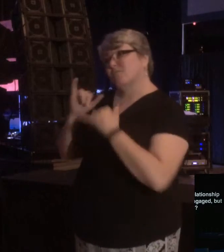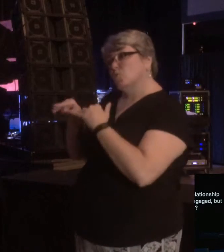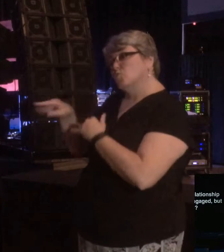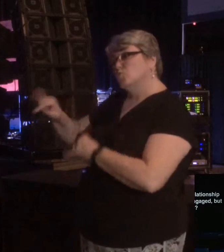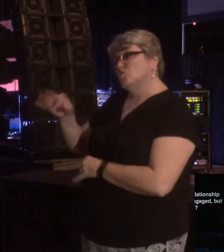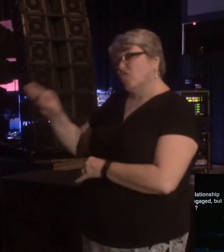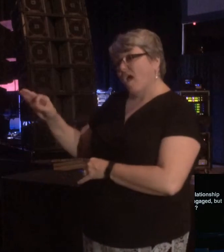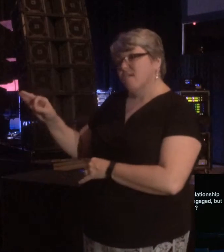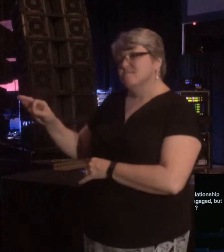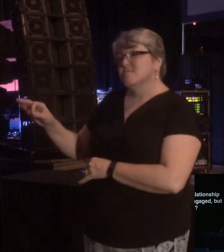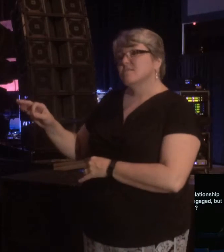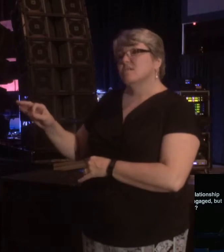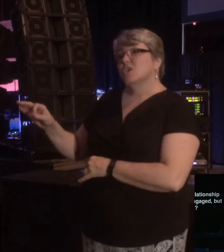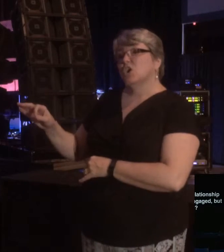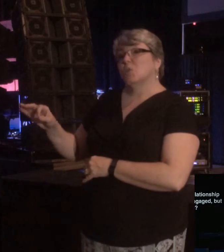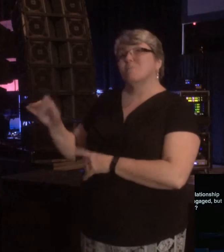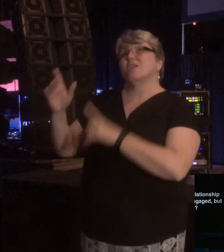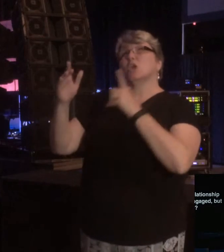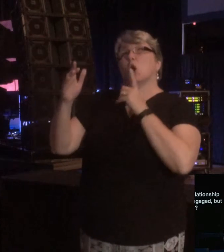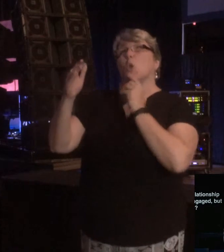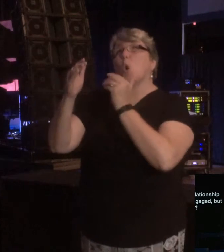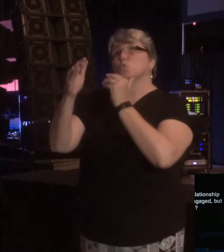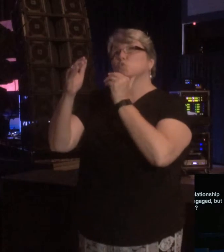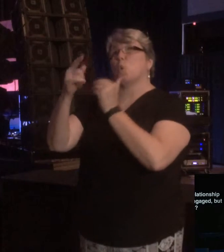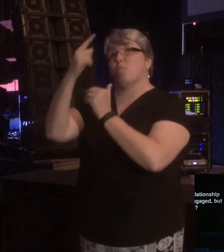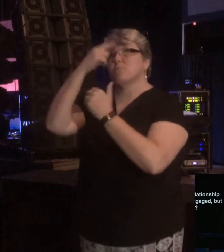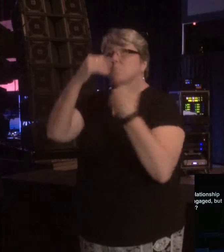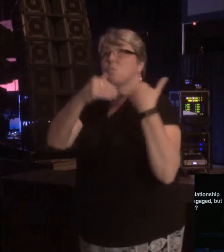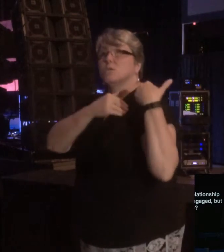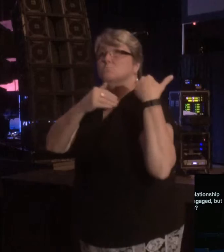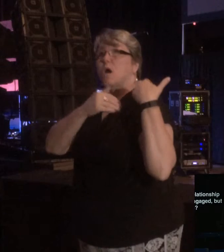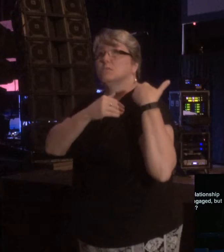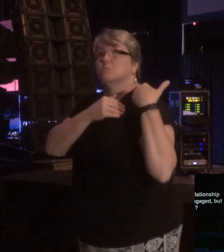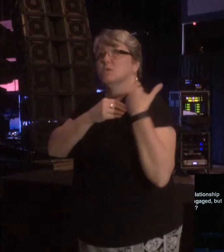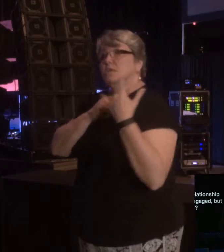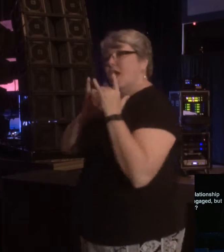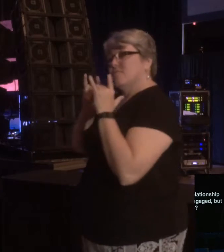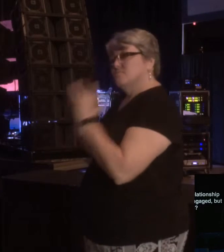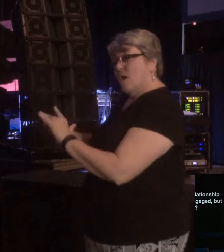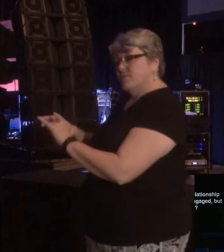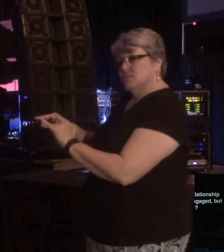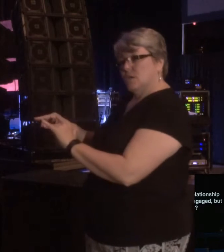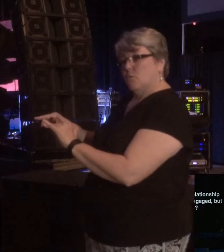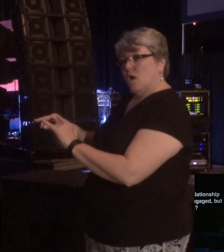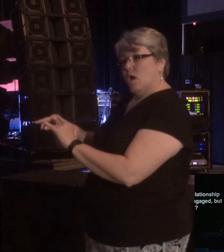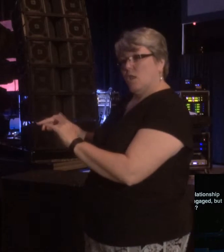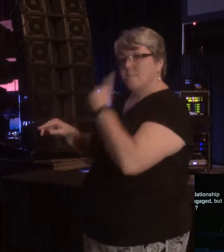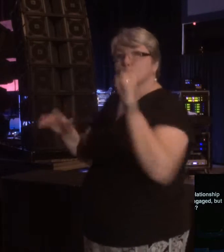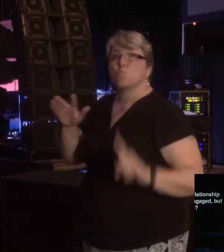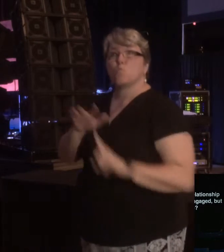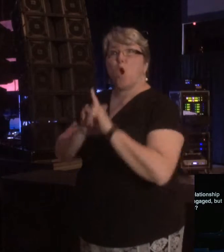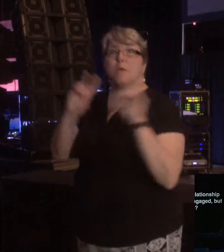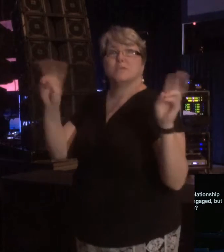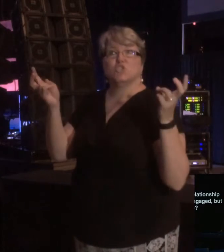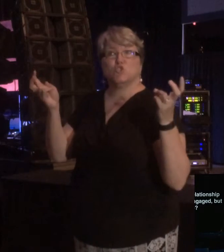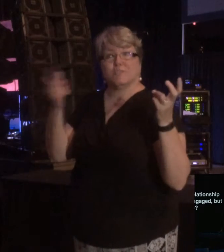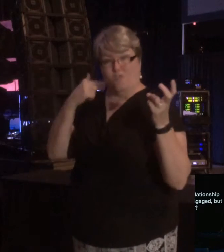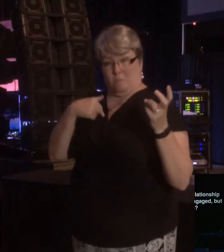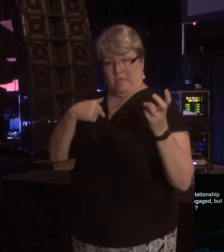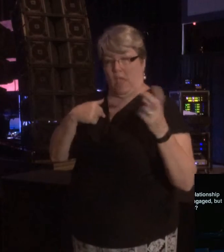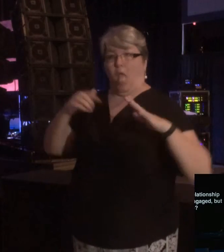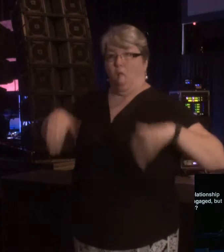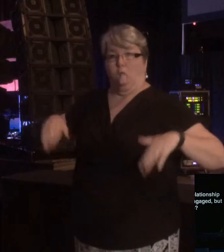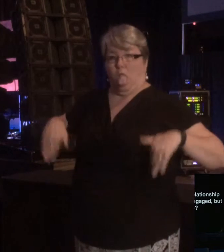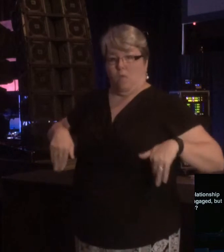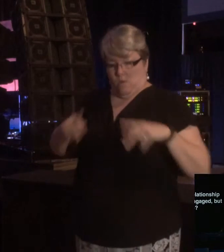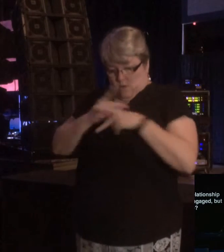to go deeper with Jesus before I went deeper with Ben. And so, Psalm 45